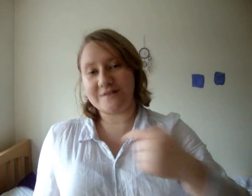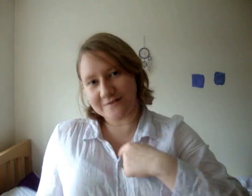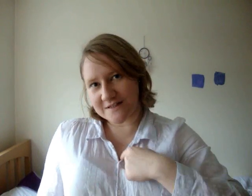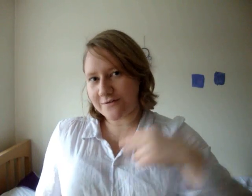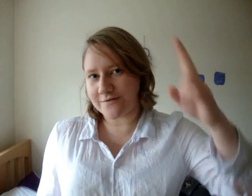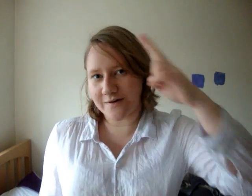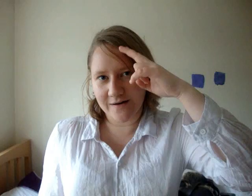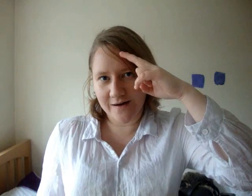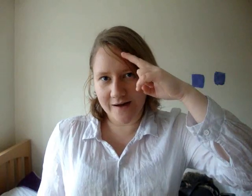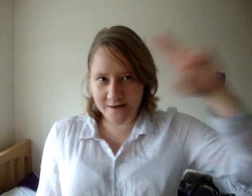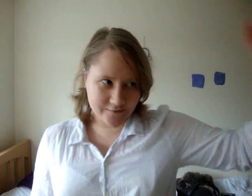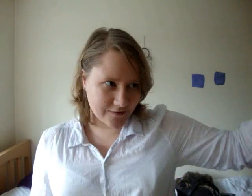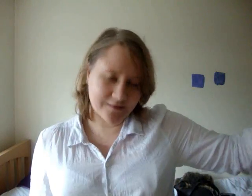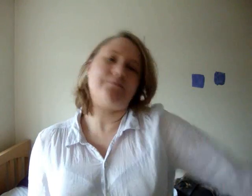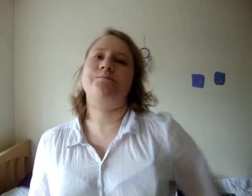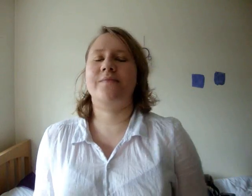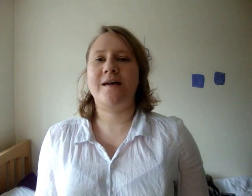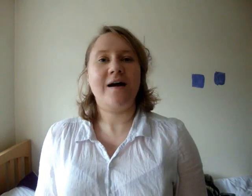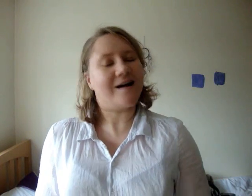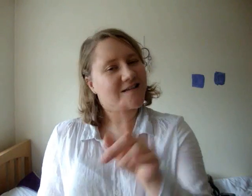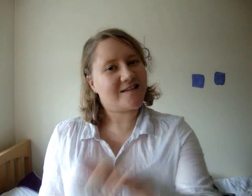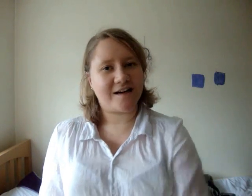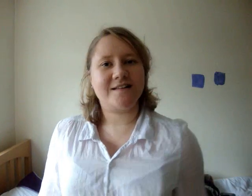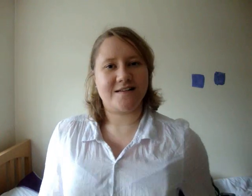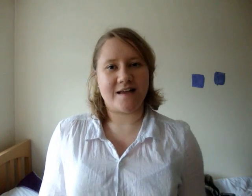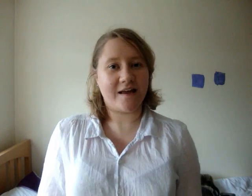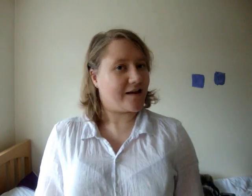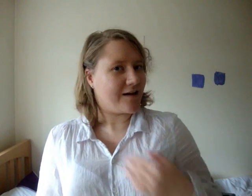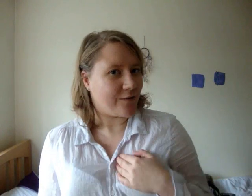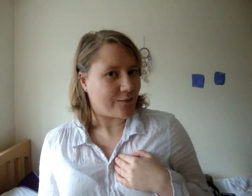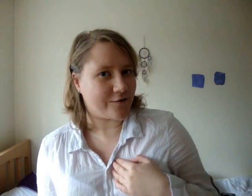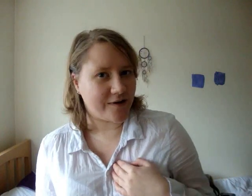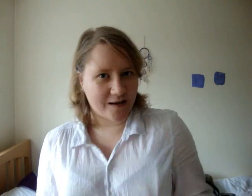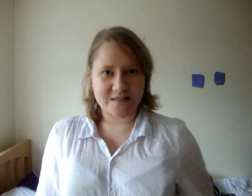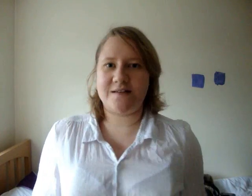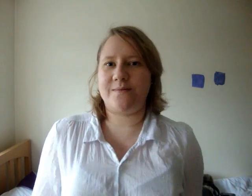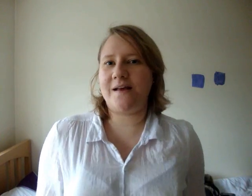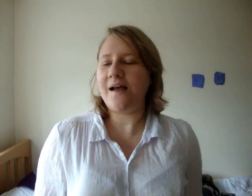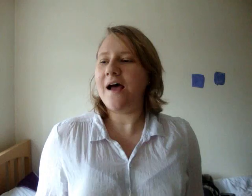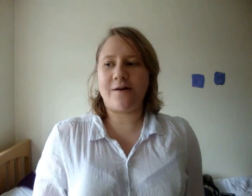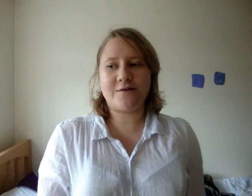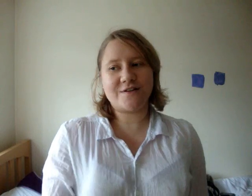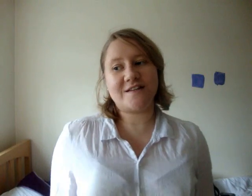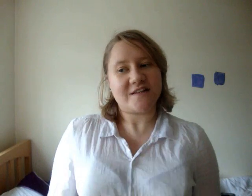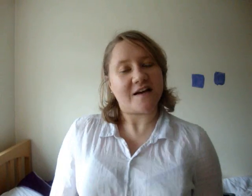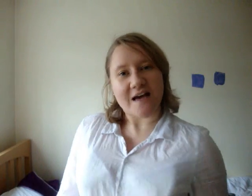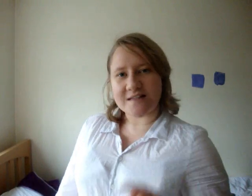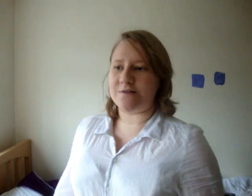point to yourself, and flip. I'll teach you how to say what your name is in a minute, and I'll also teach you how to ask